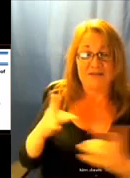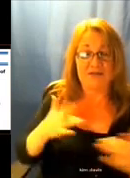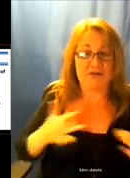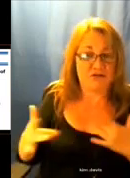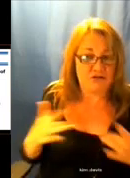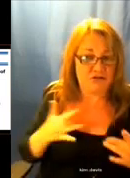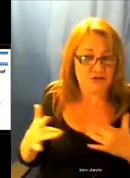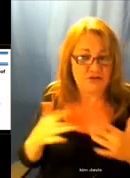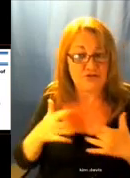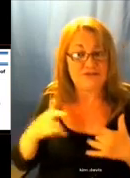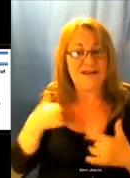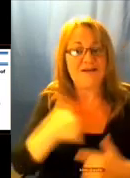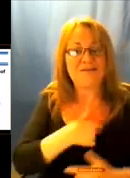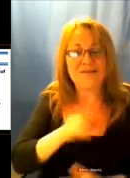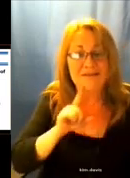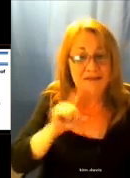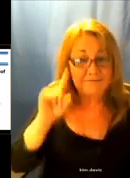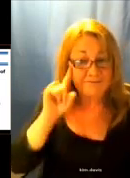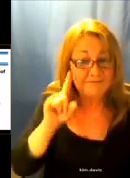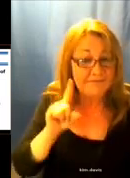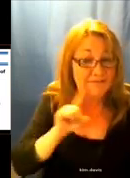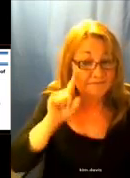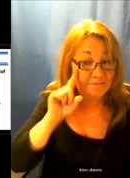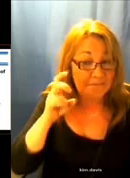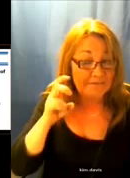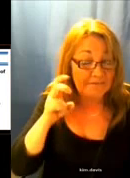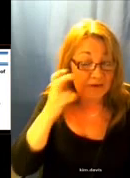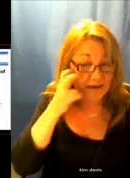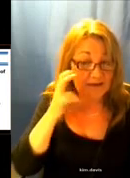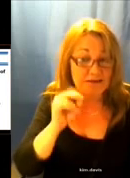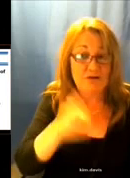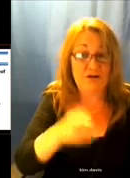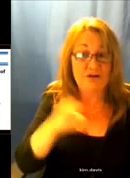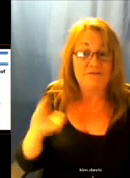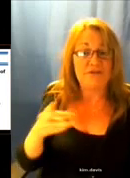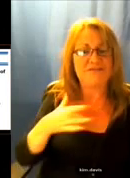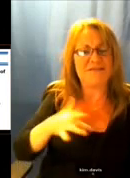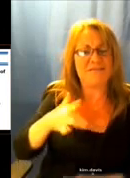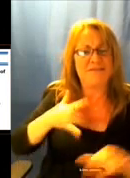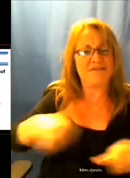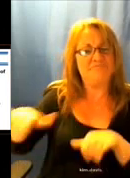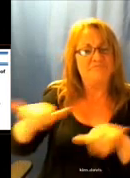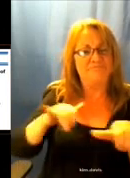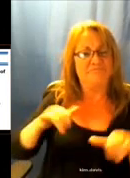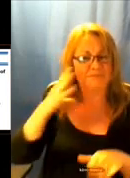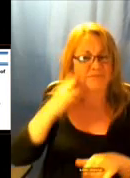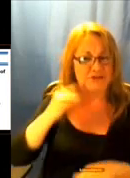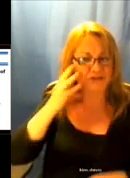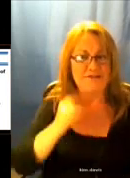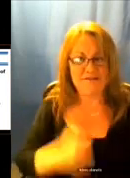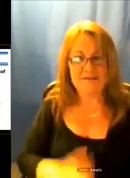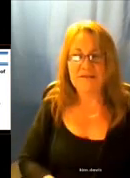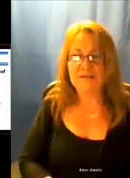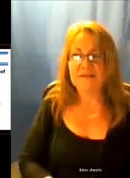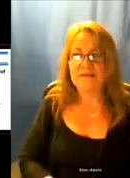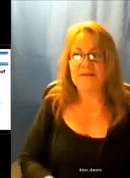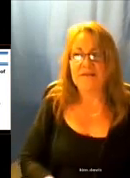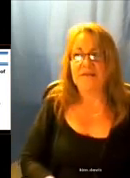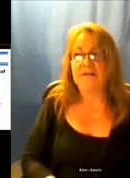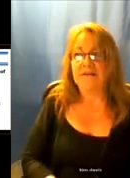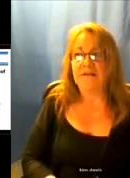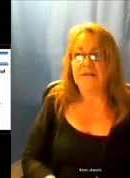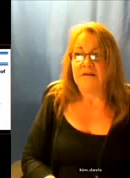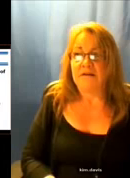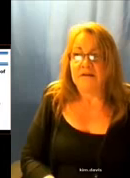In general, very common concerns do come up in regards to housing for those who are deaf, blind, and hard of